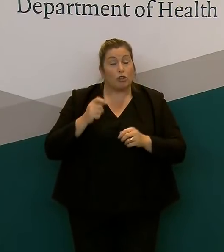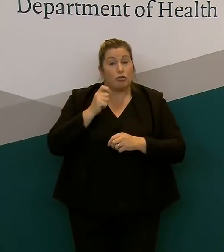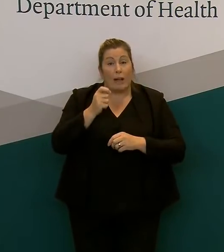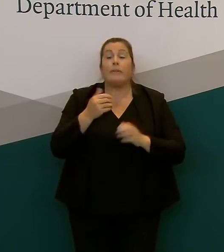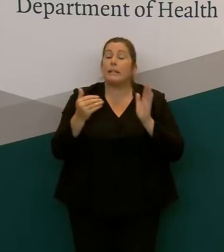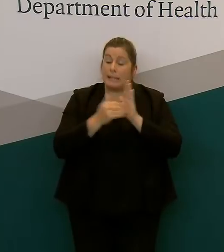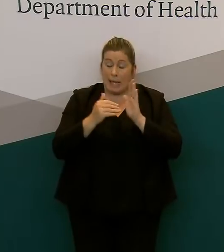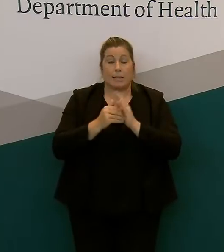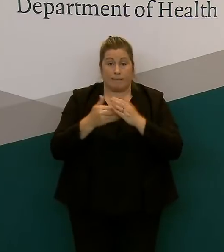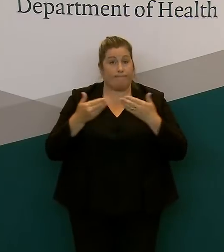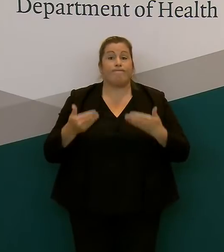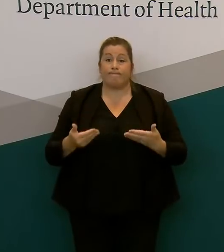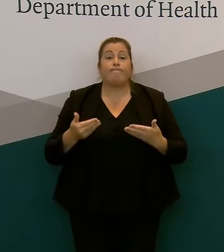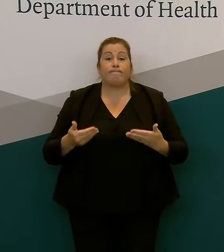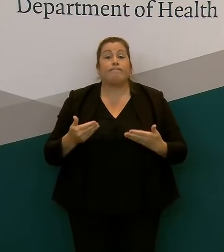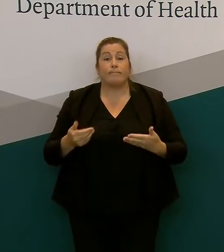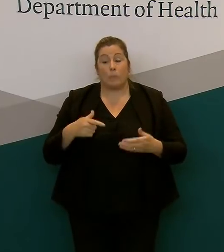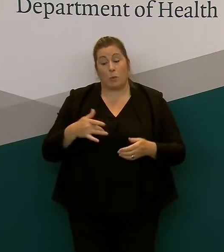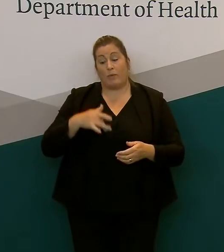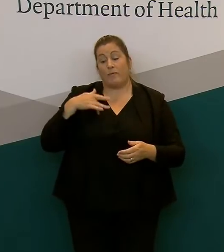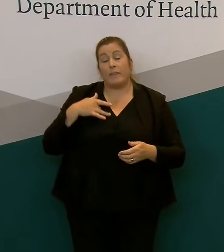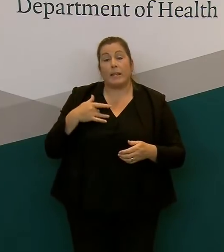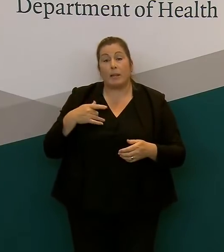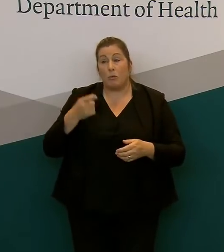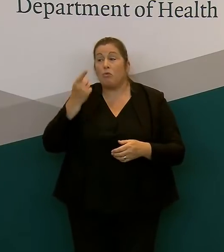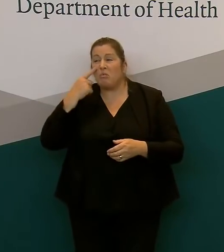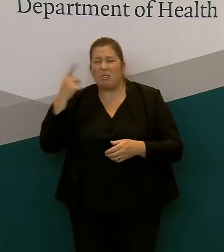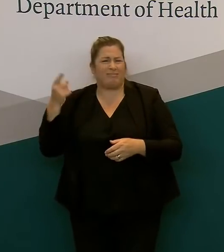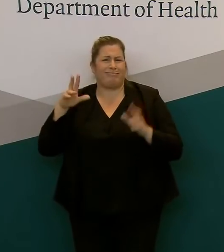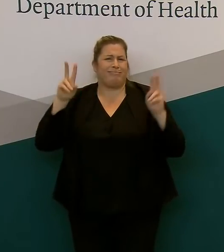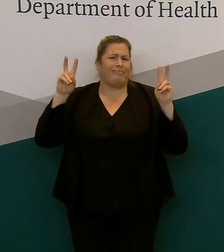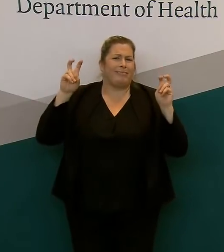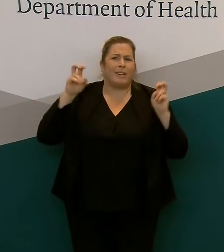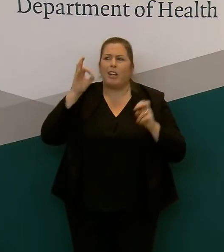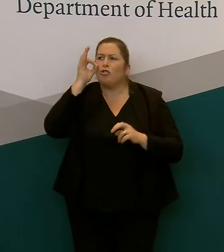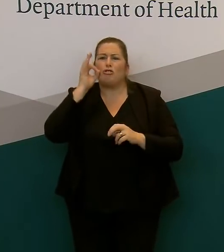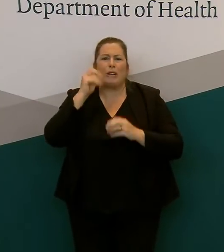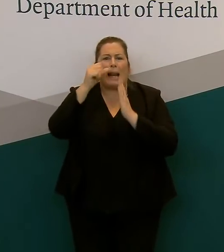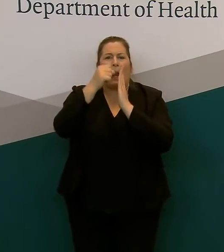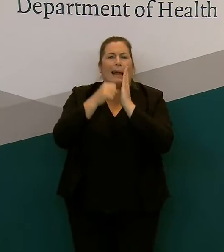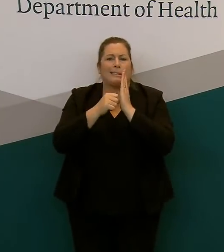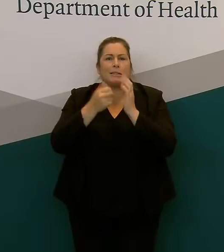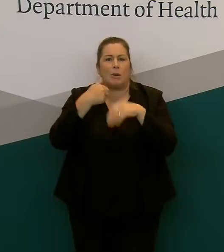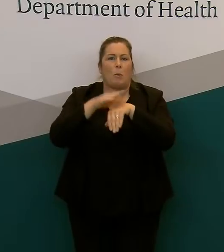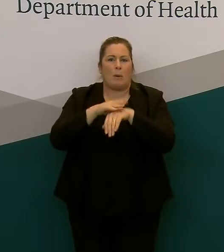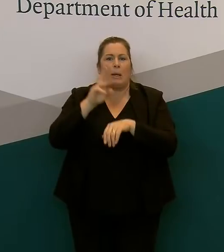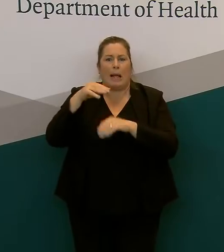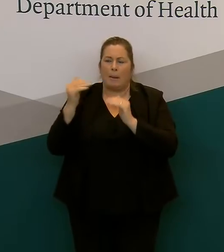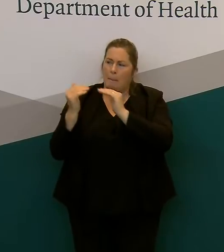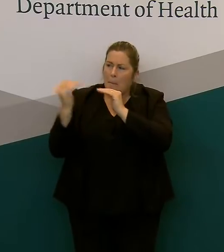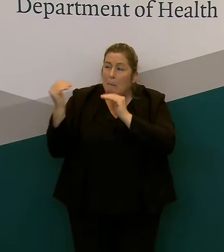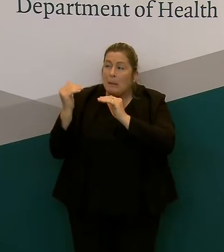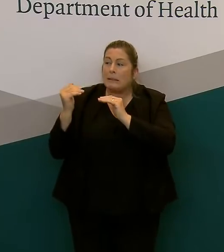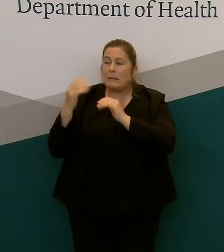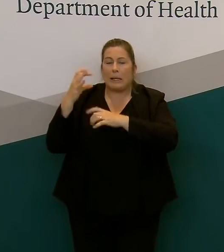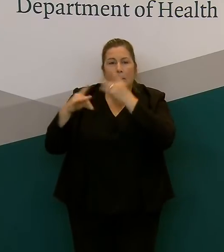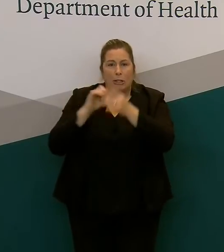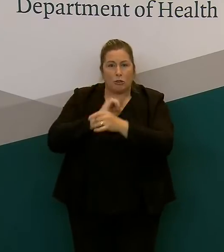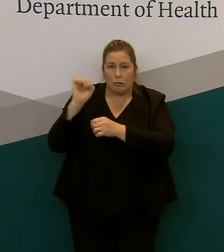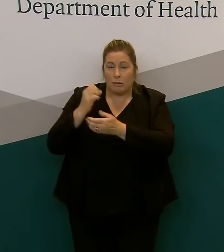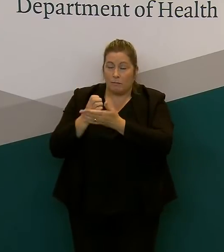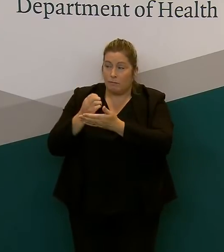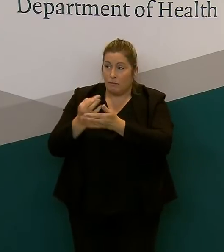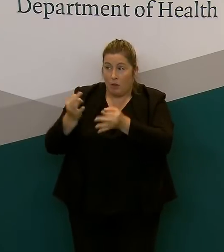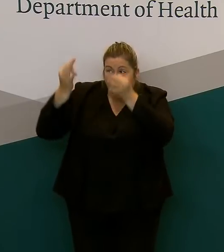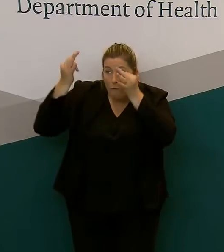we're in a situation where we believe we have a list of countries, a so-called green list, where we can verify and we know that they're below a certain level.